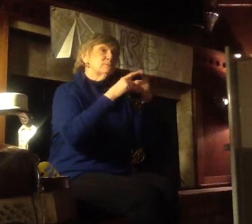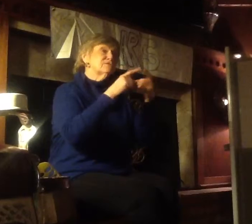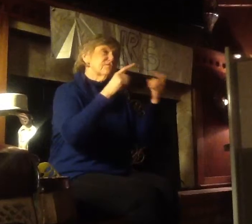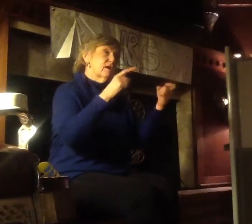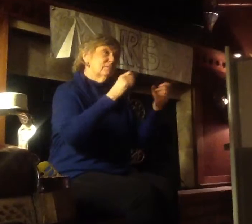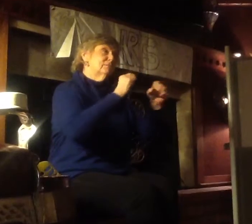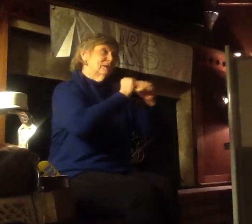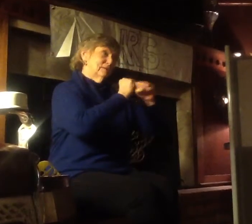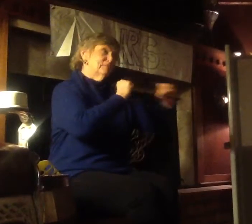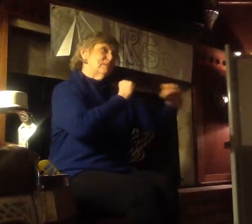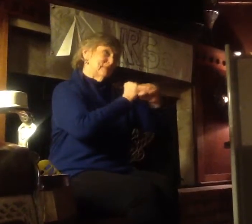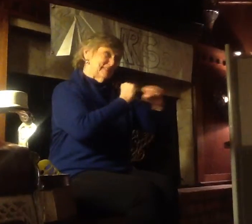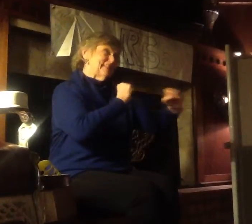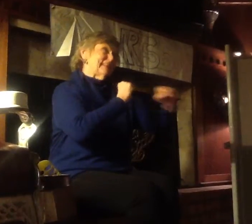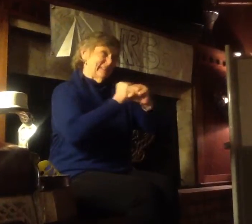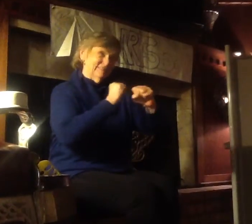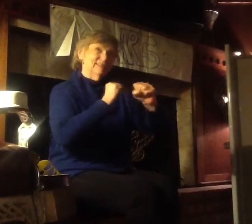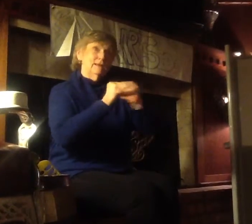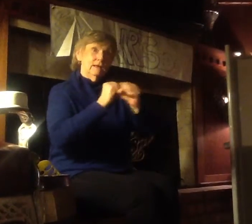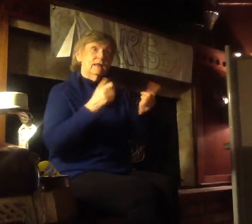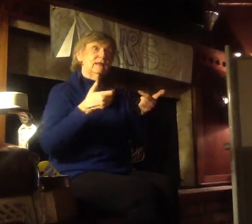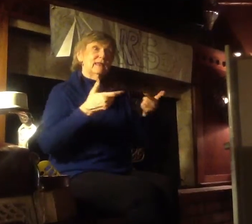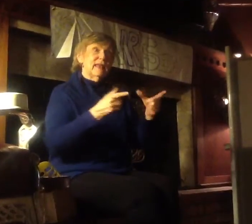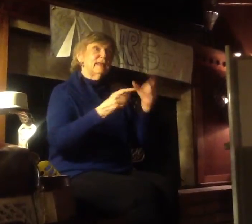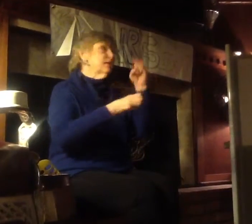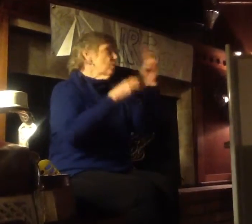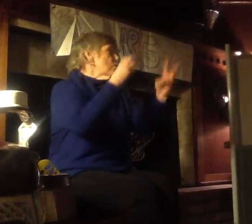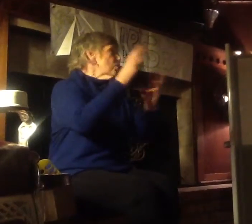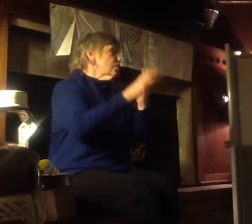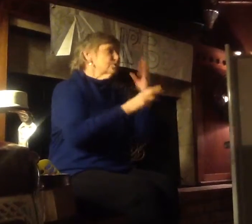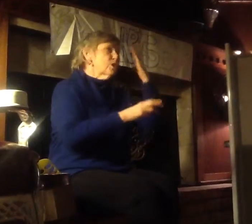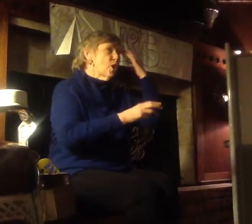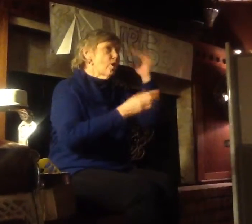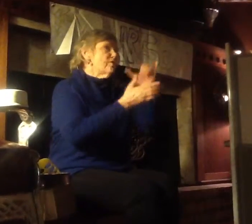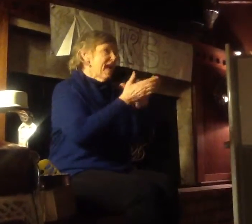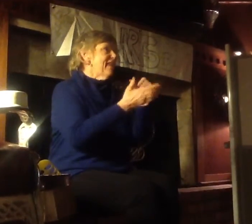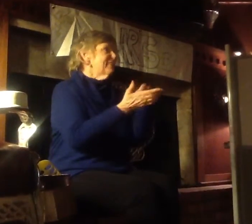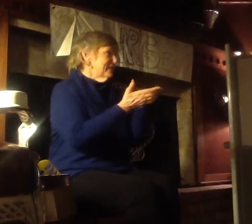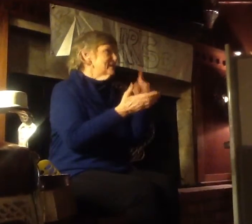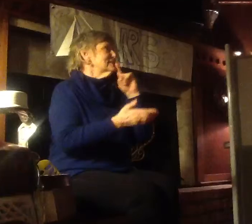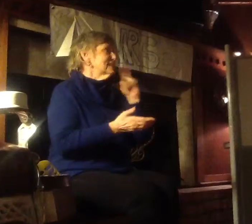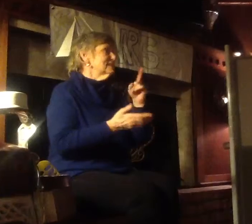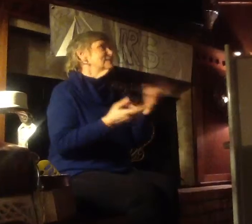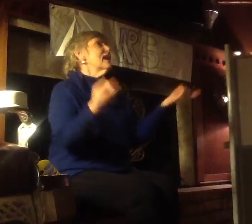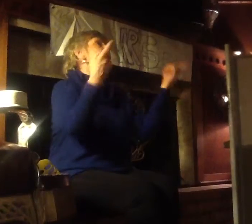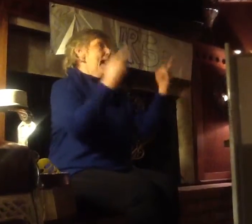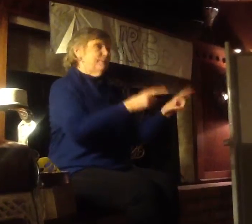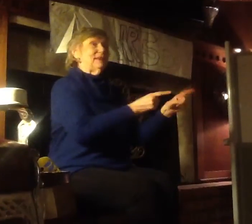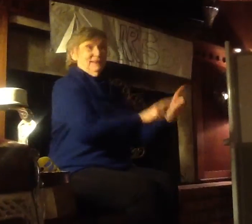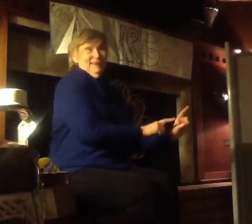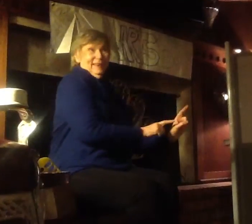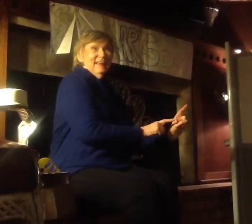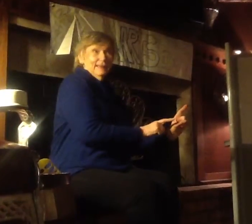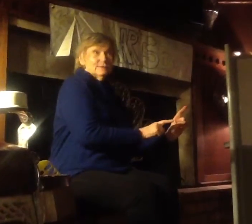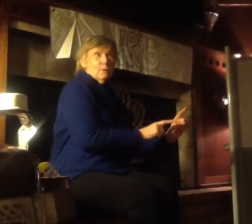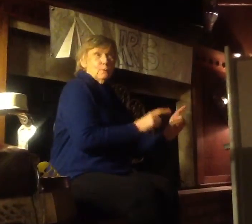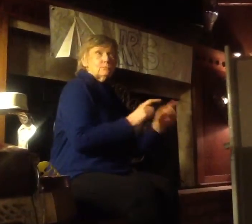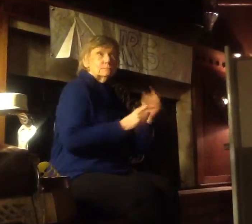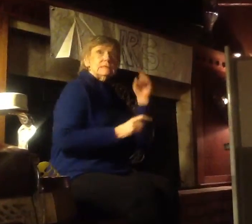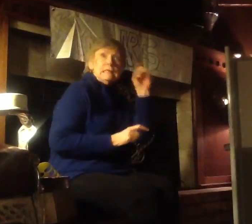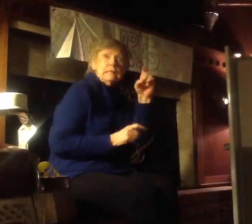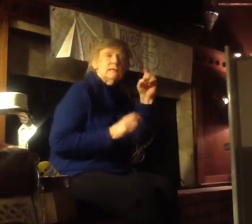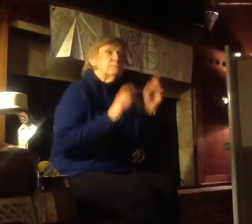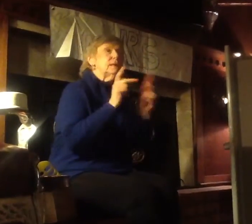That comes from publicity, letting the world know that this is happening.